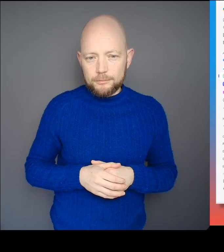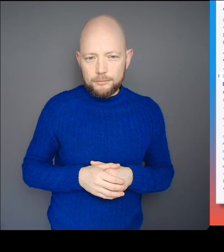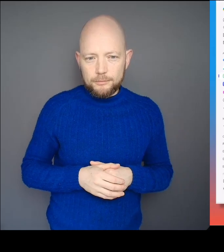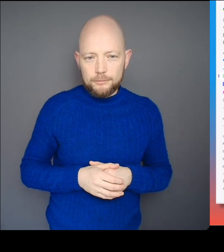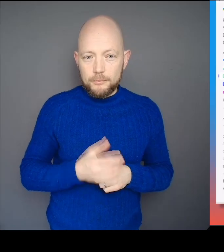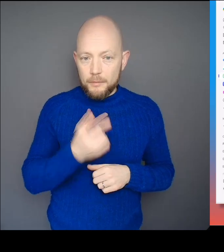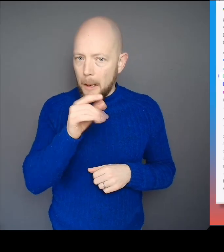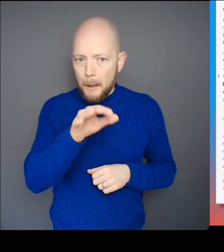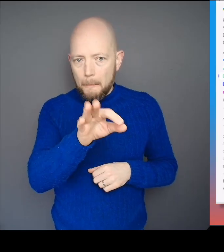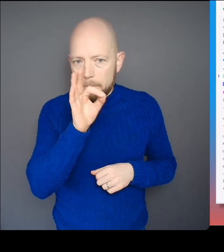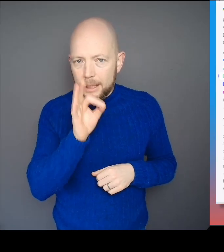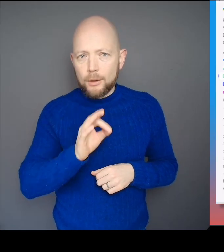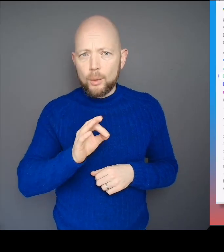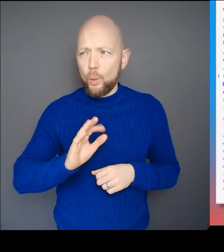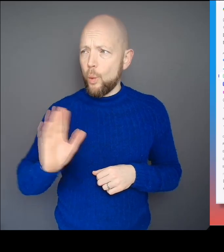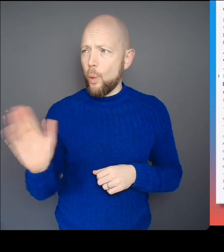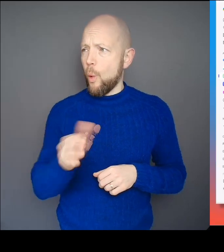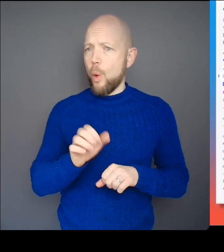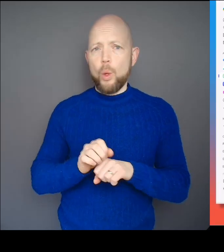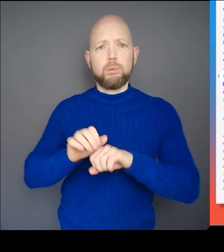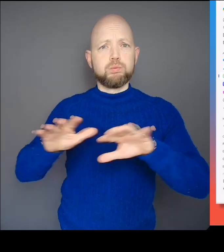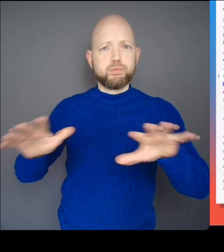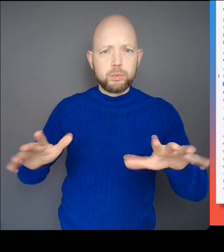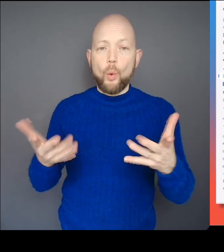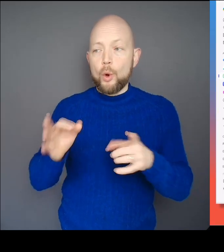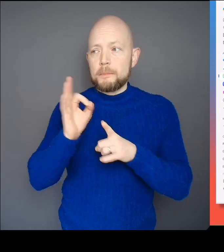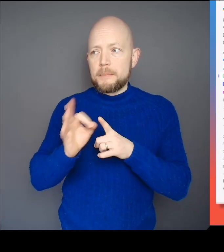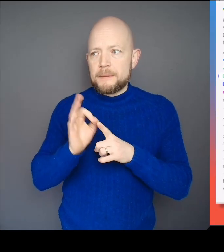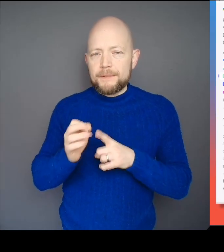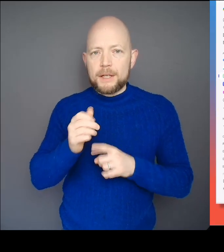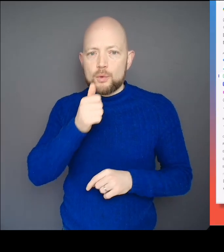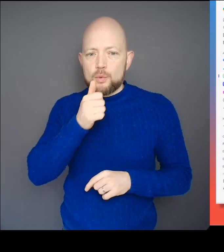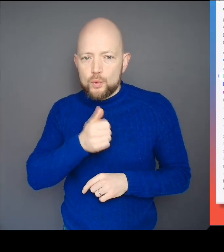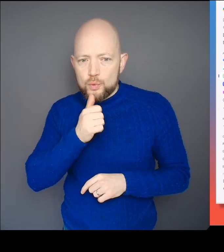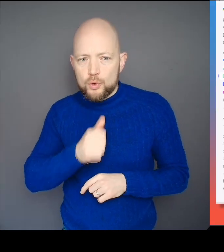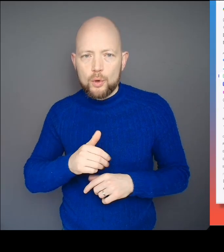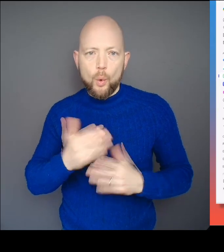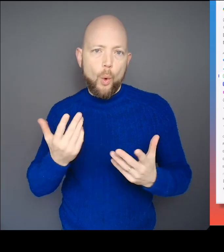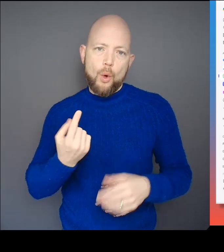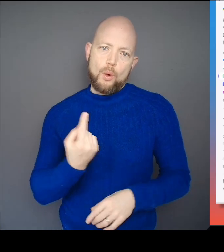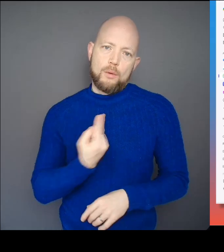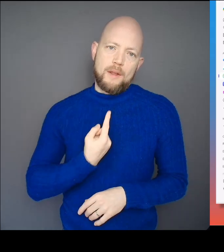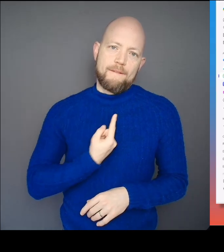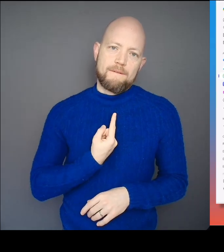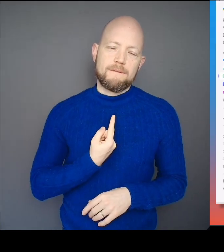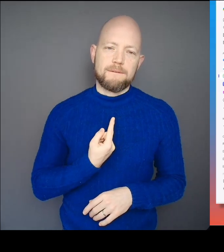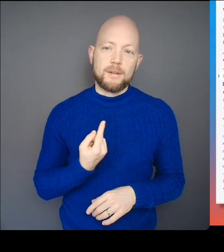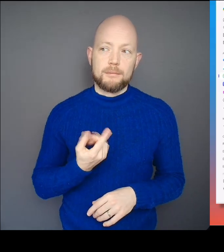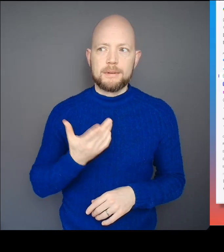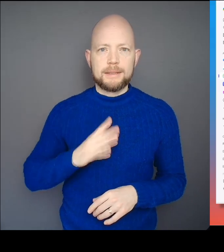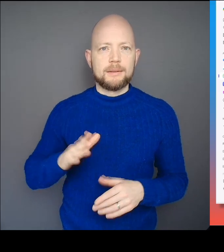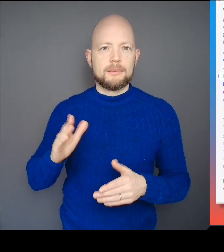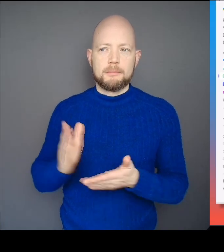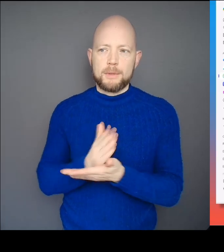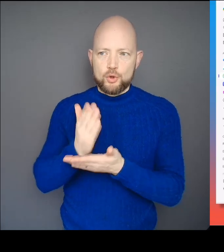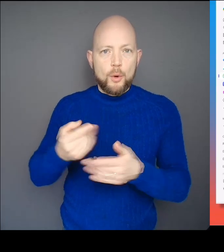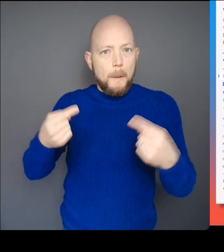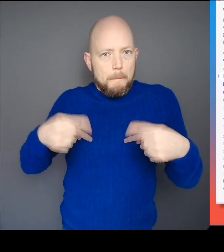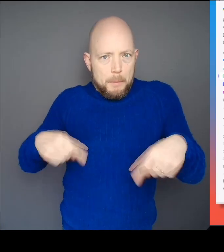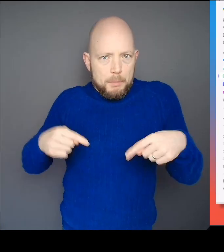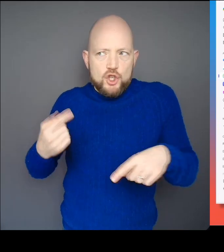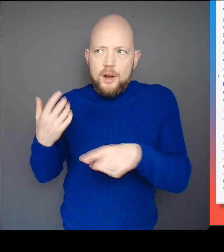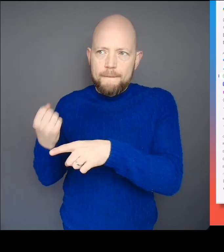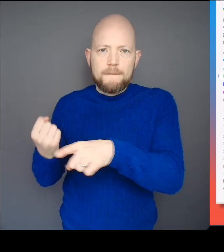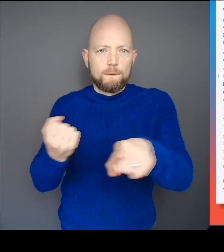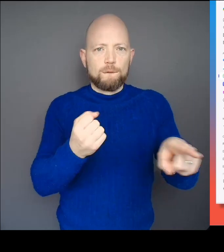one, if you are sharing with other people, specific users or anyone in your organization, you will need to make sure that it's okay for them to have permissions for